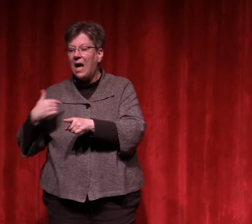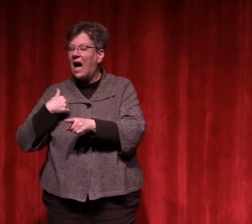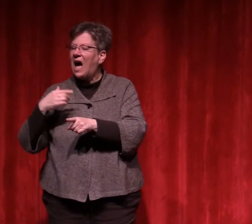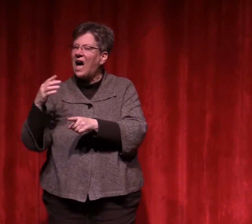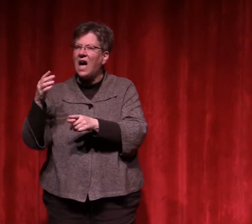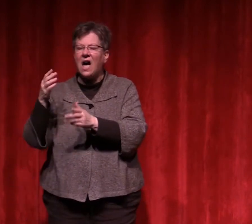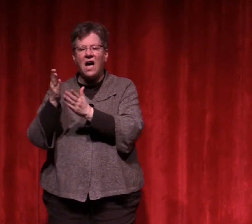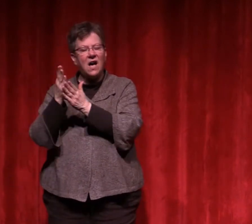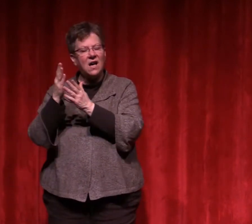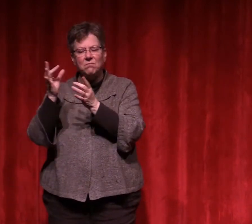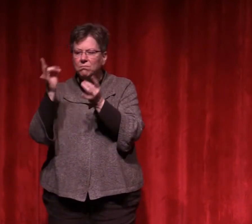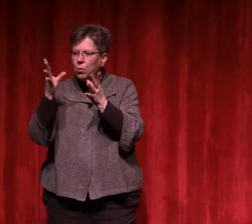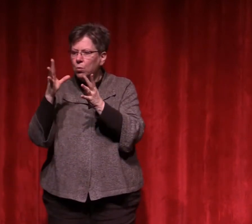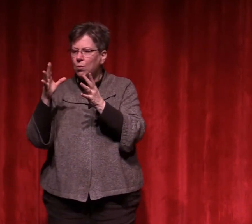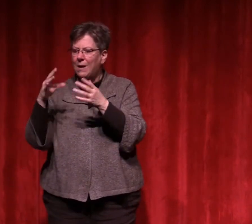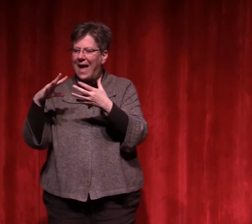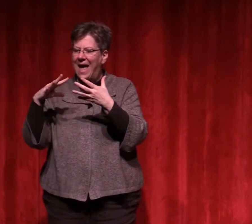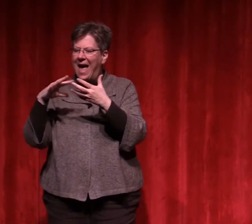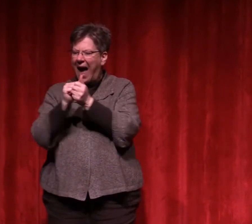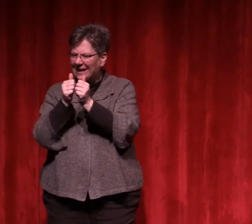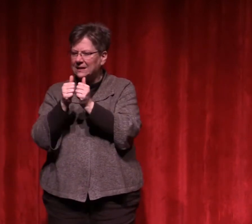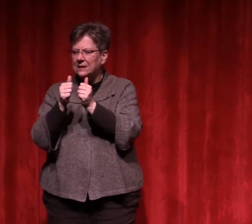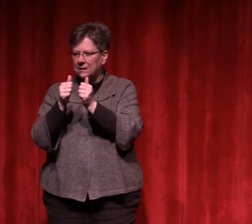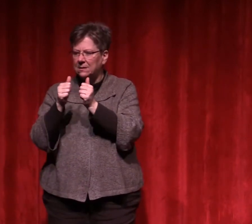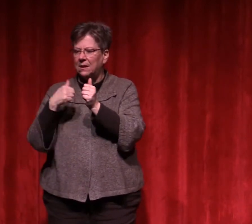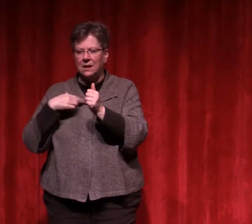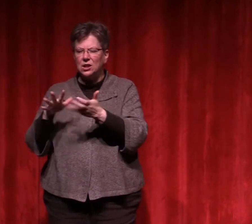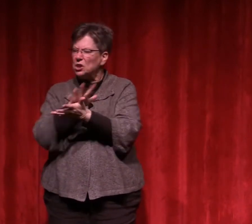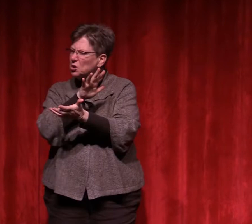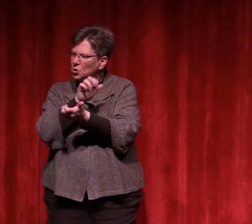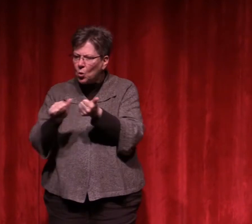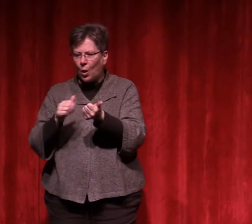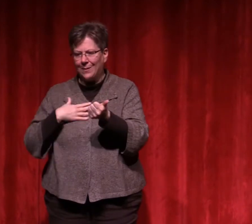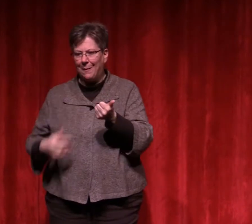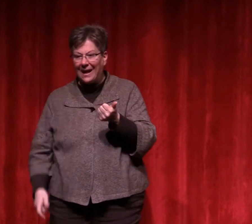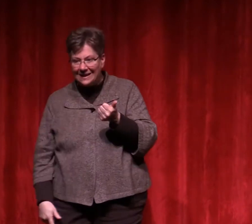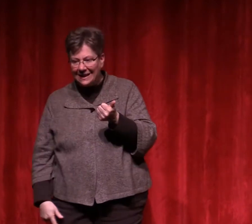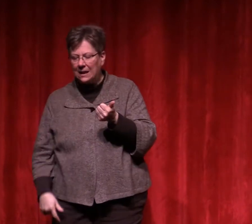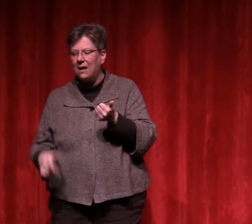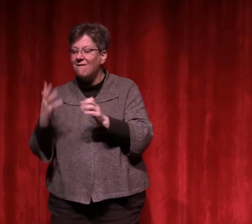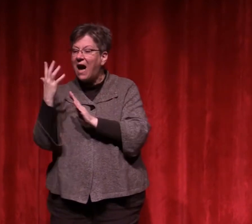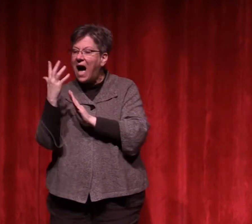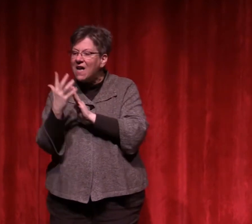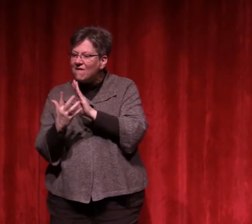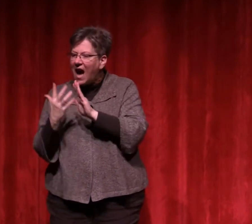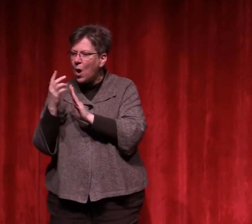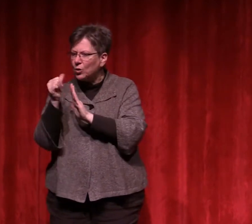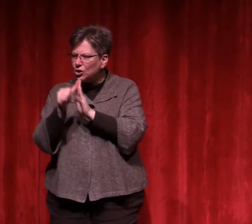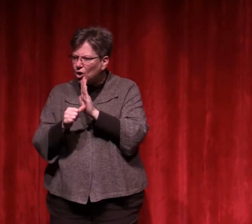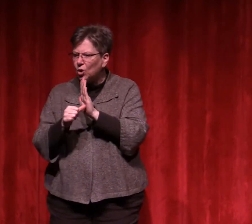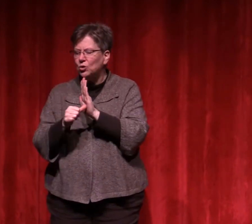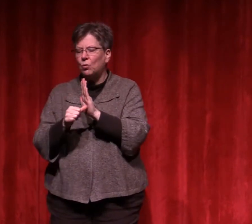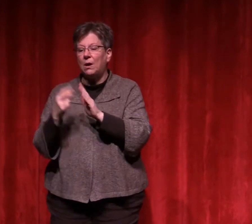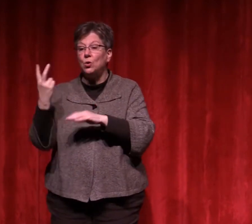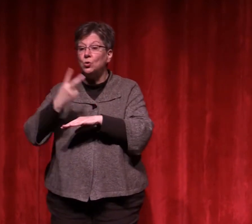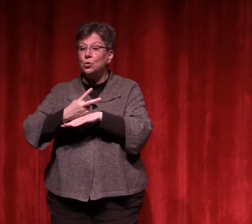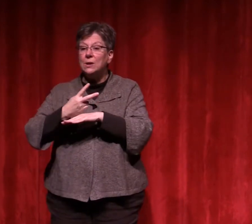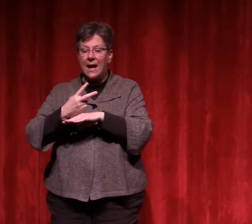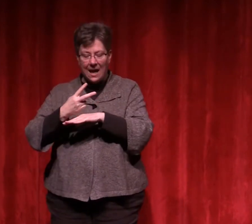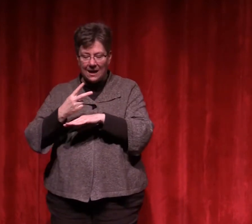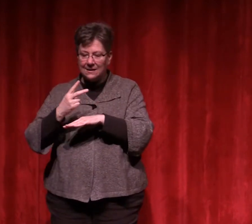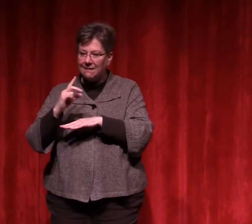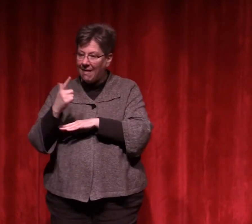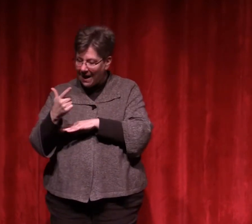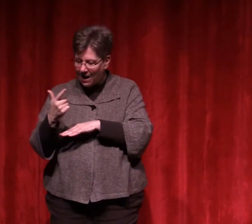my knee, had 5 hours of emergency reconstructive surgery 2 days later. 2 weeks